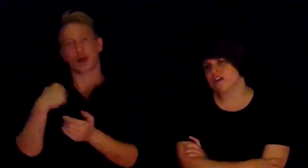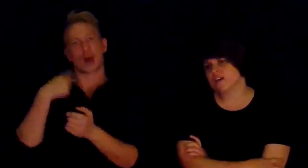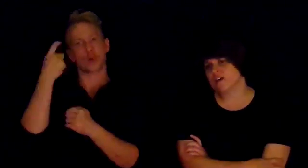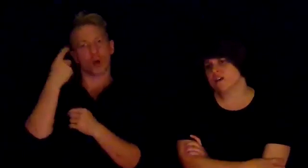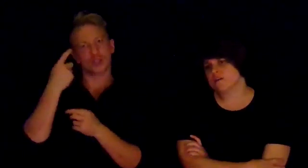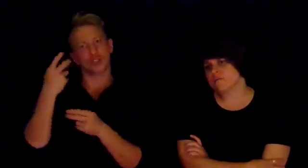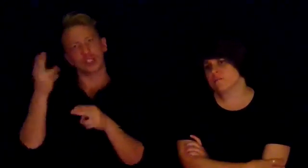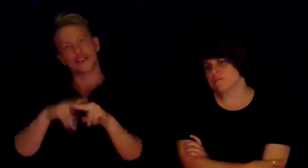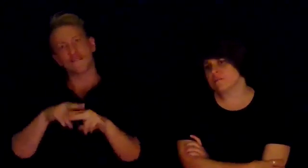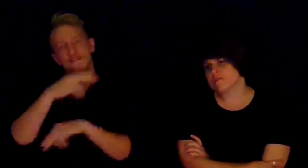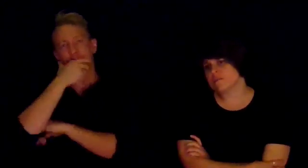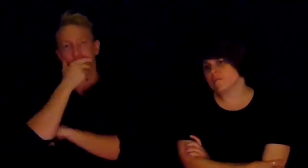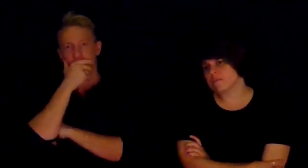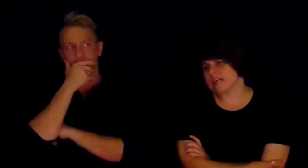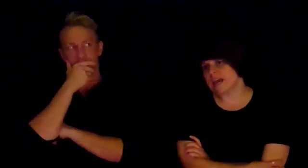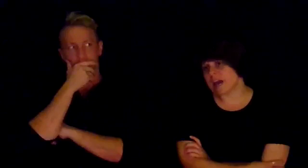if